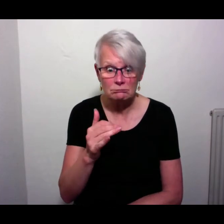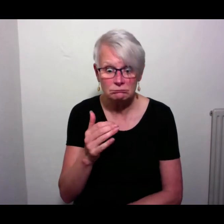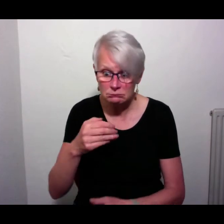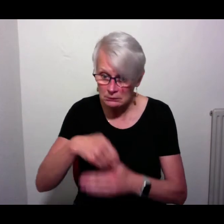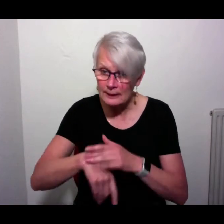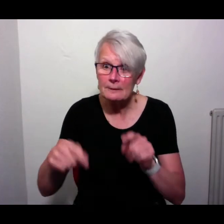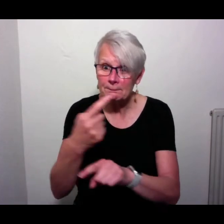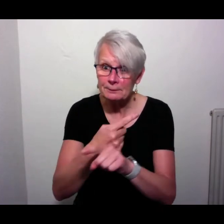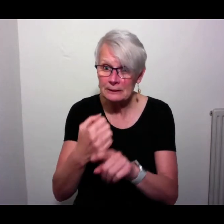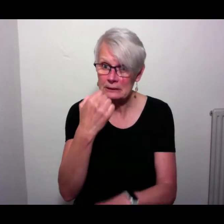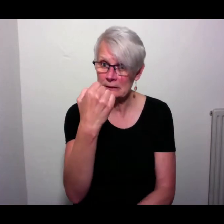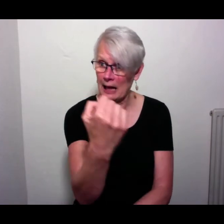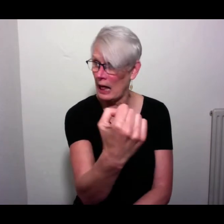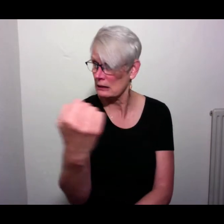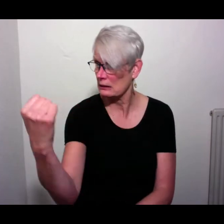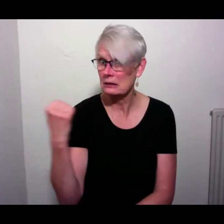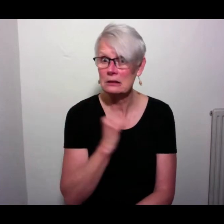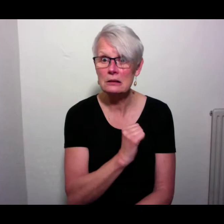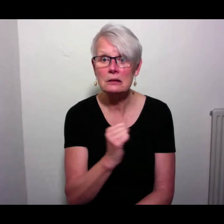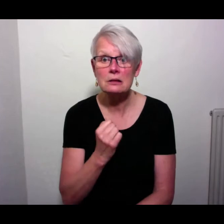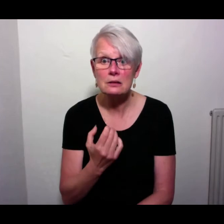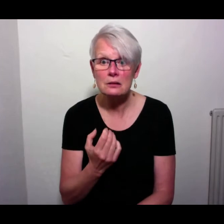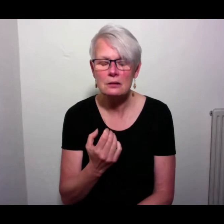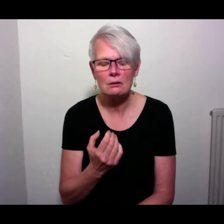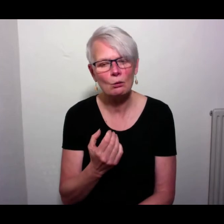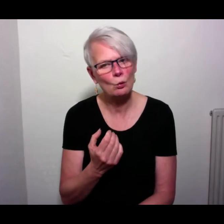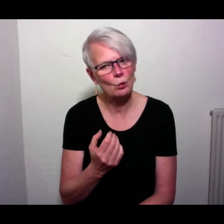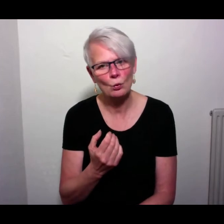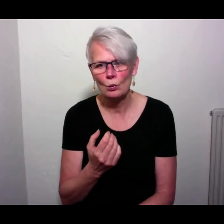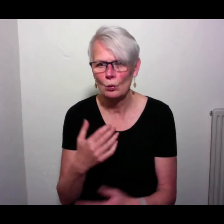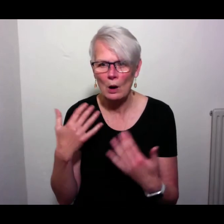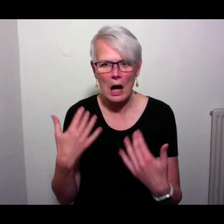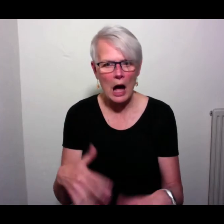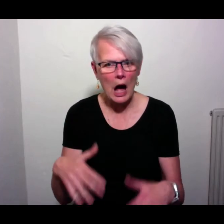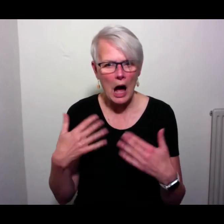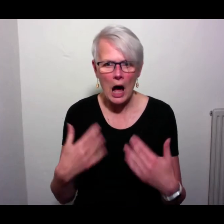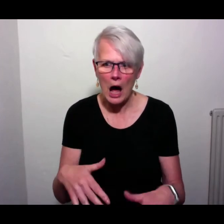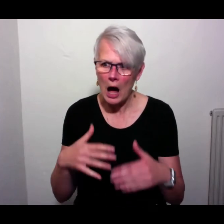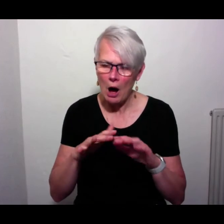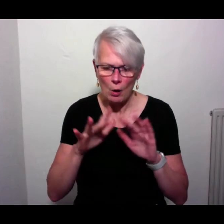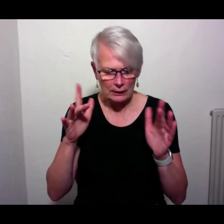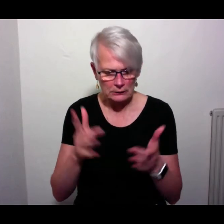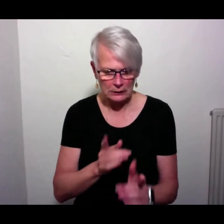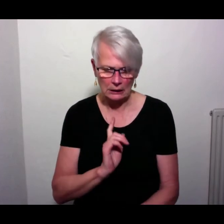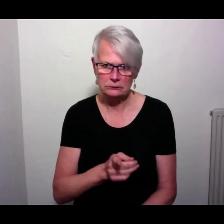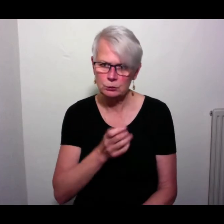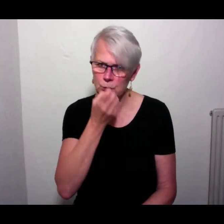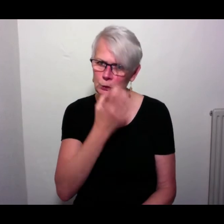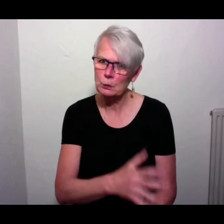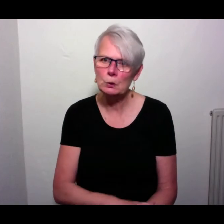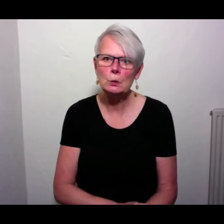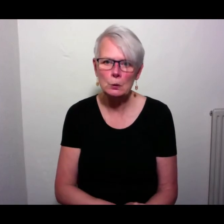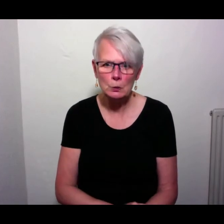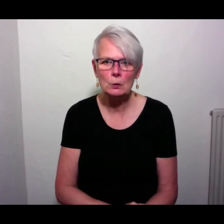Sometimes there's up to 10 of us in a meeting. The world has opened up, folks. It's opened up.